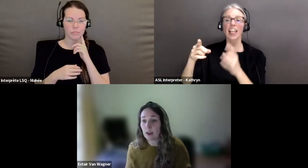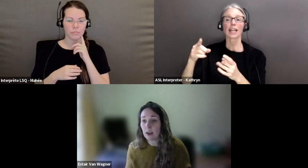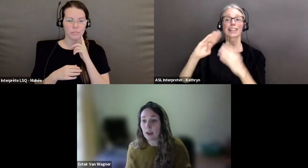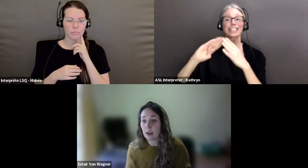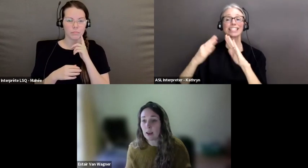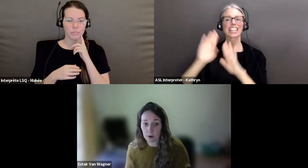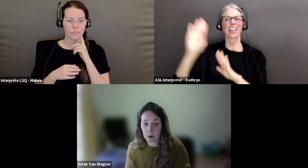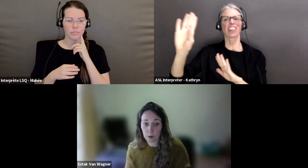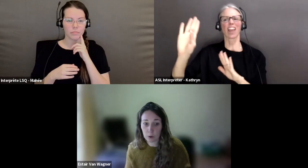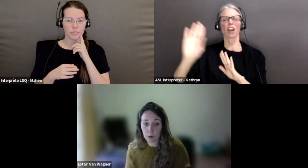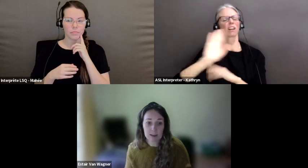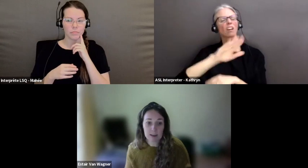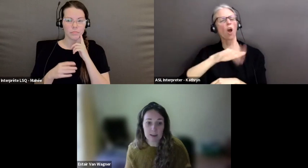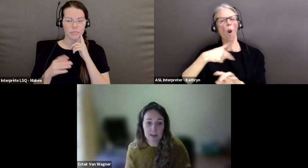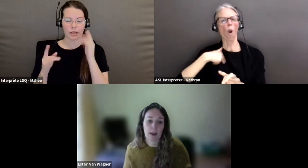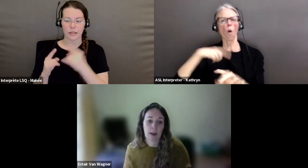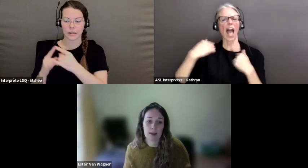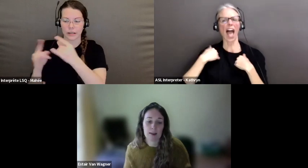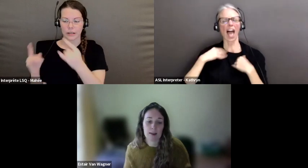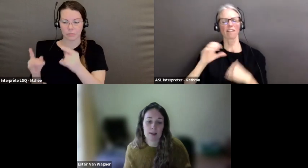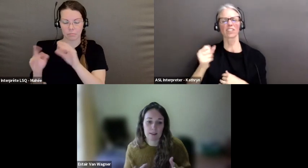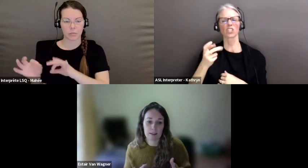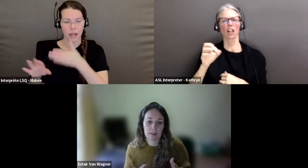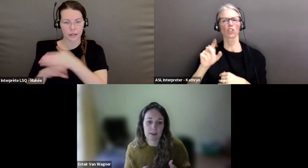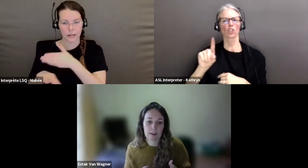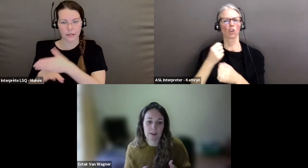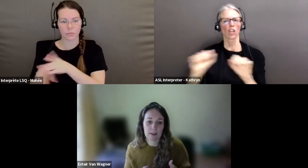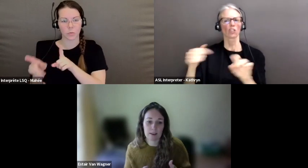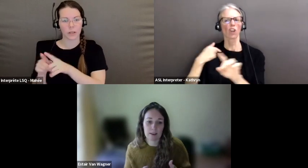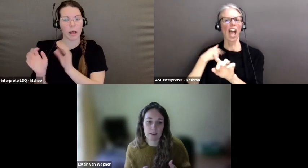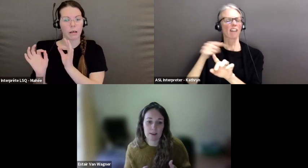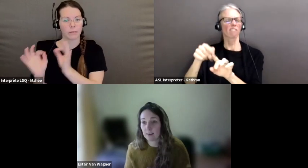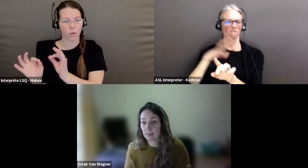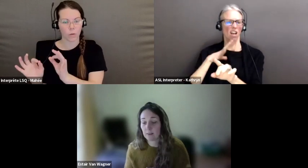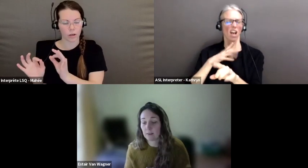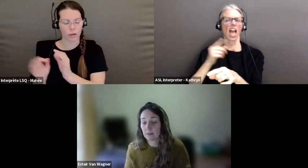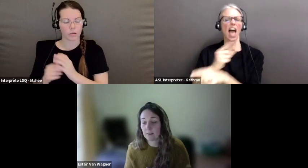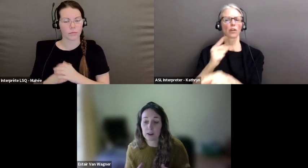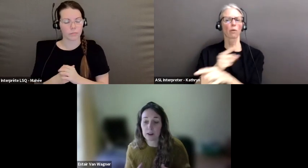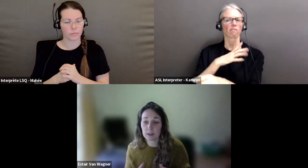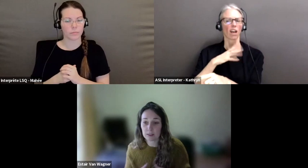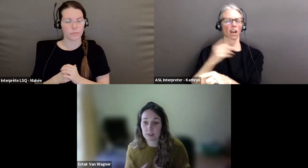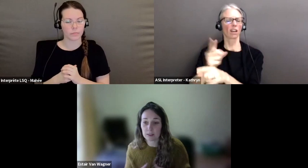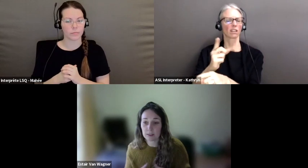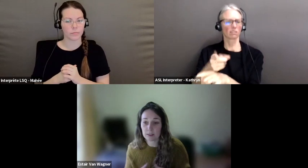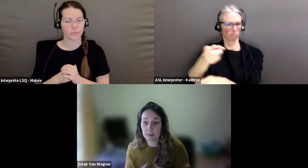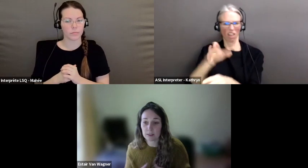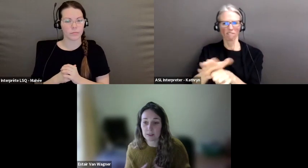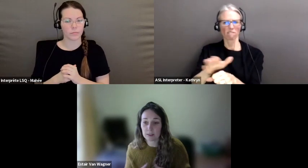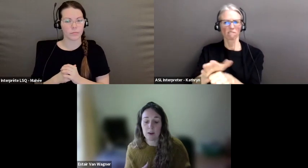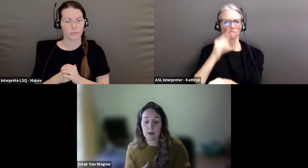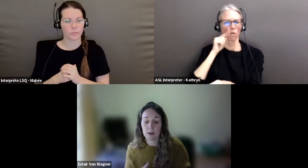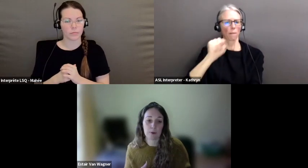accessible and adequate, and that the cities have taken the appropriate steps